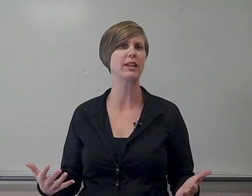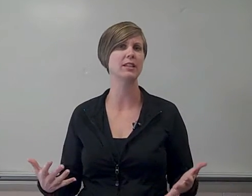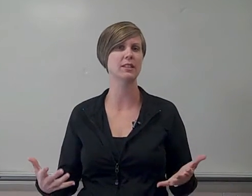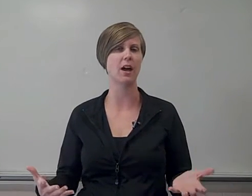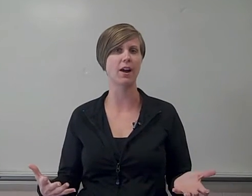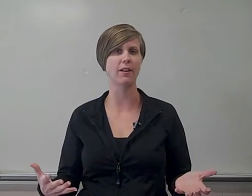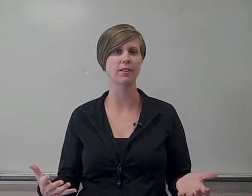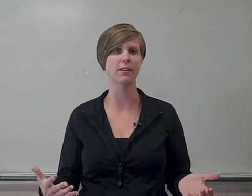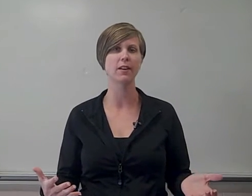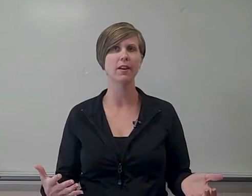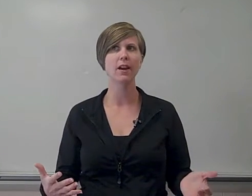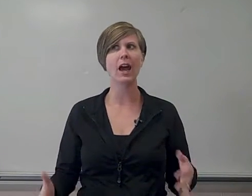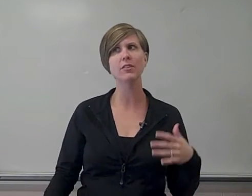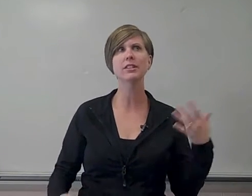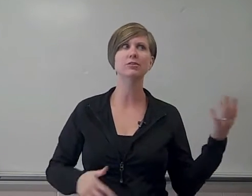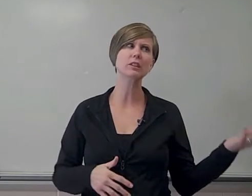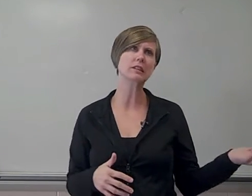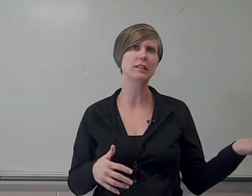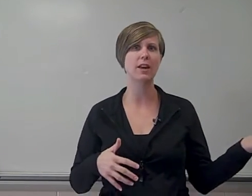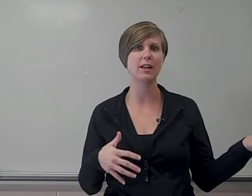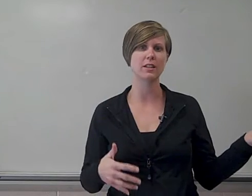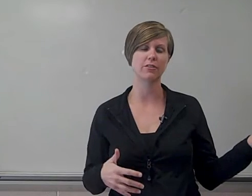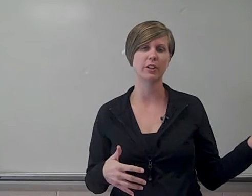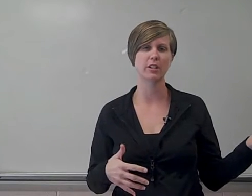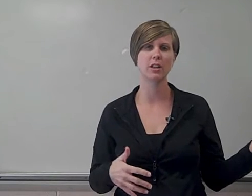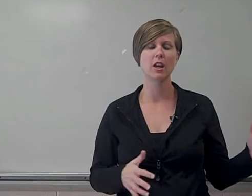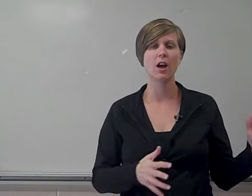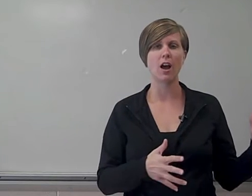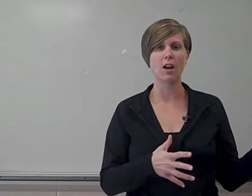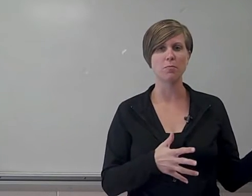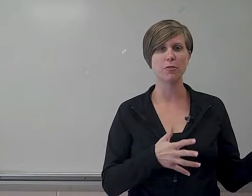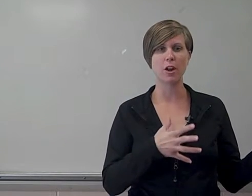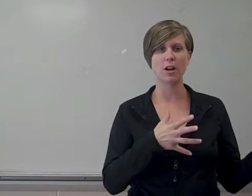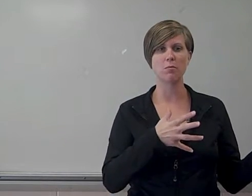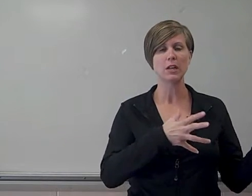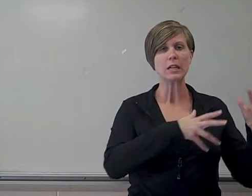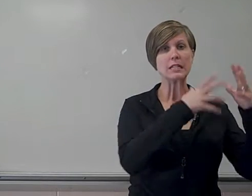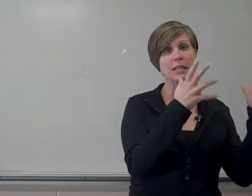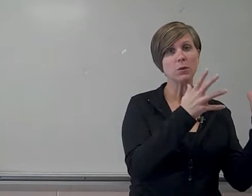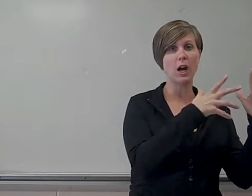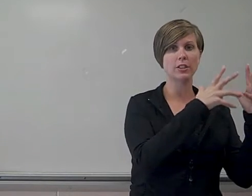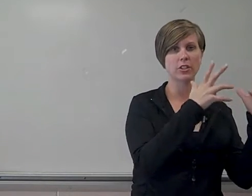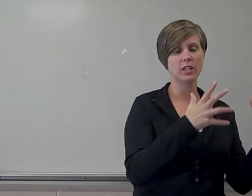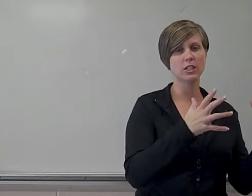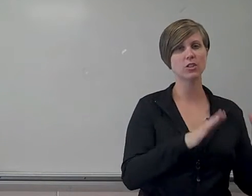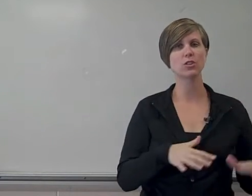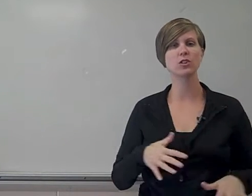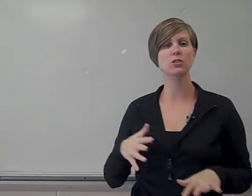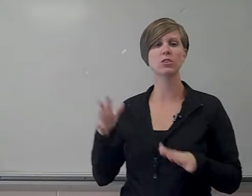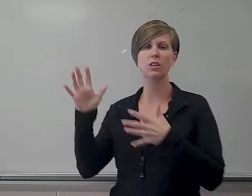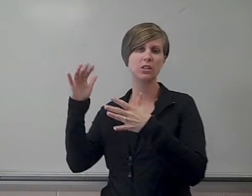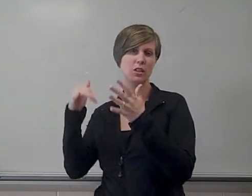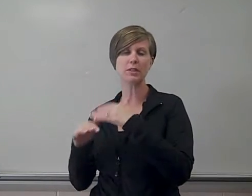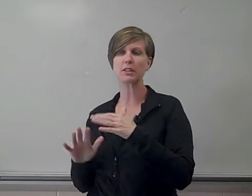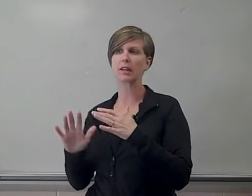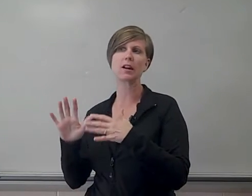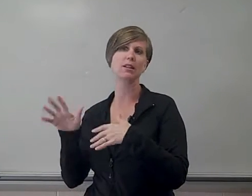it's signed and how is it really that different from C1 or C2 to something like